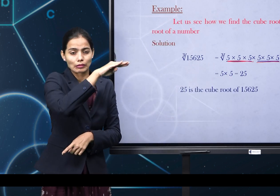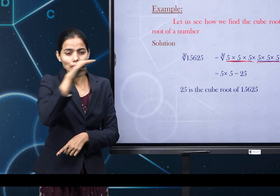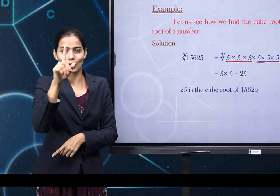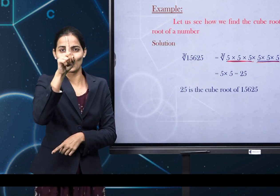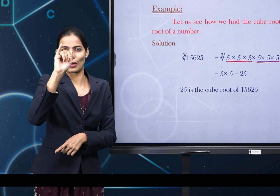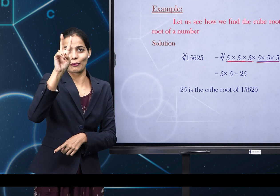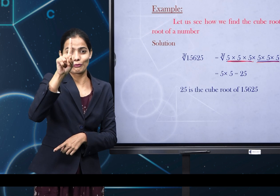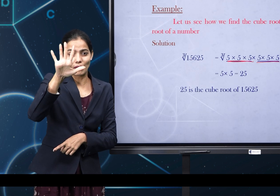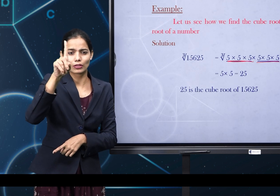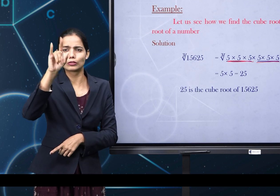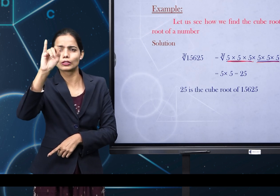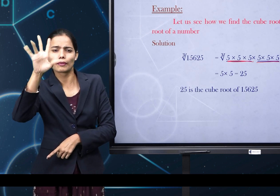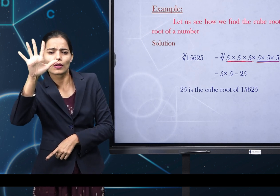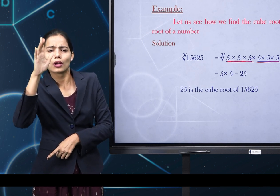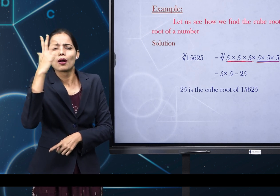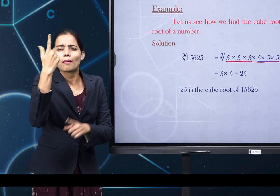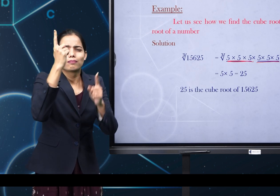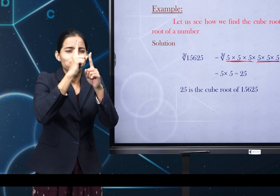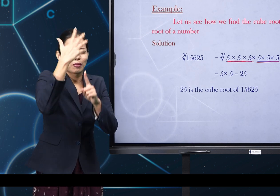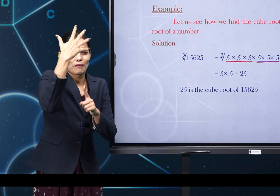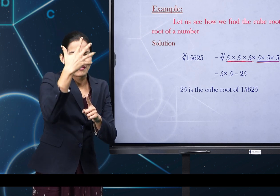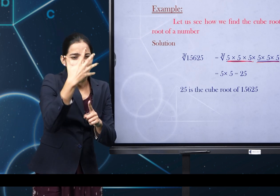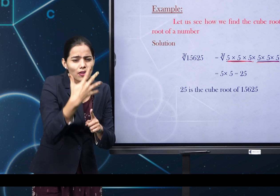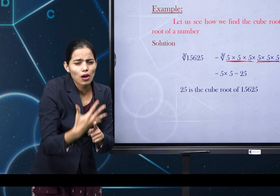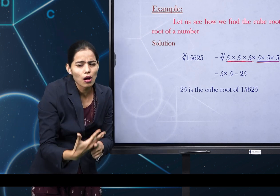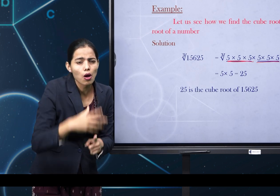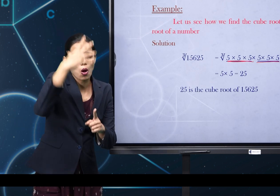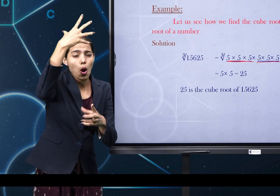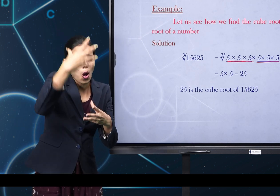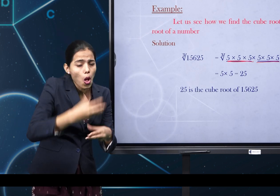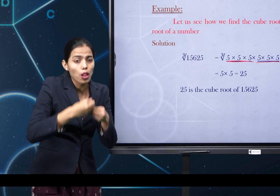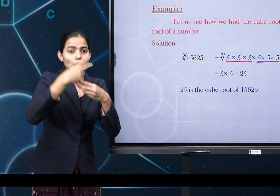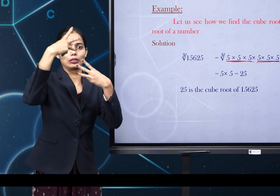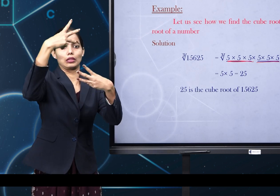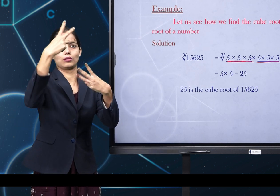Twenty-five is the cube root of 15,625.